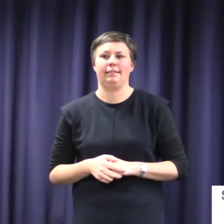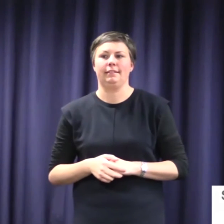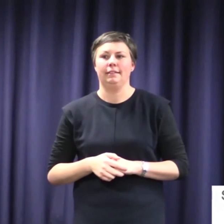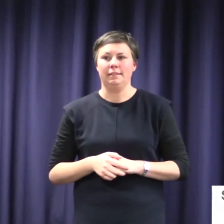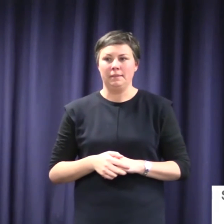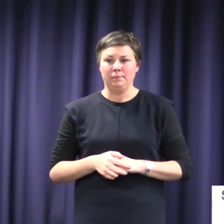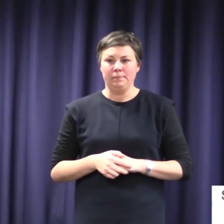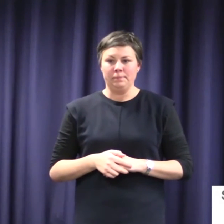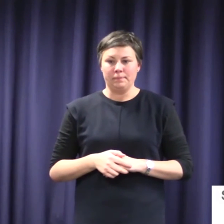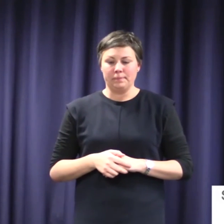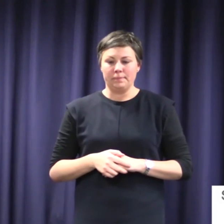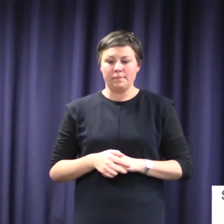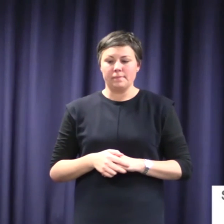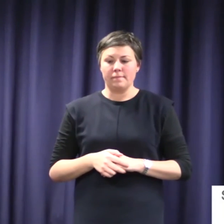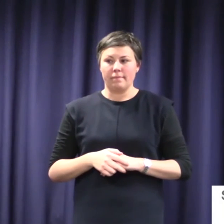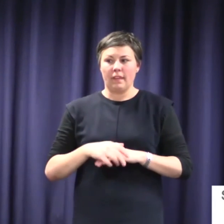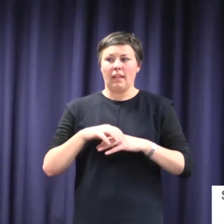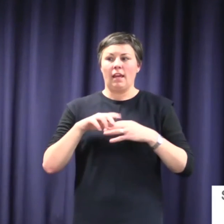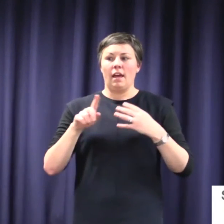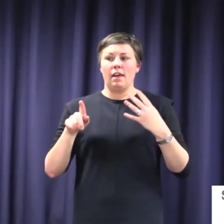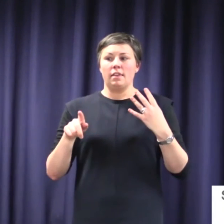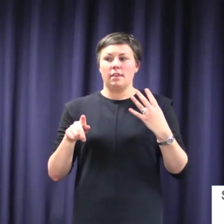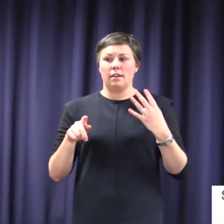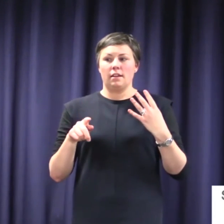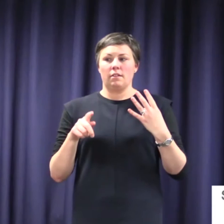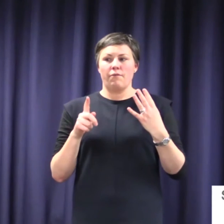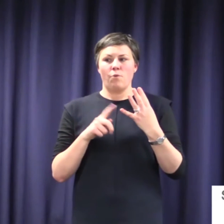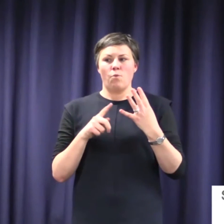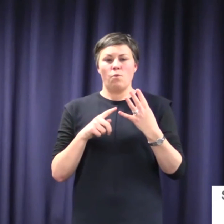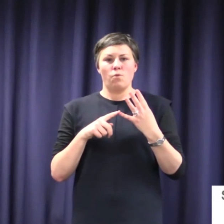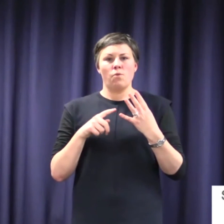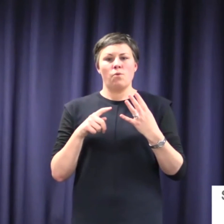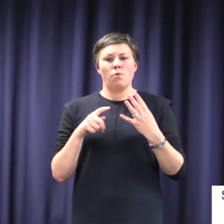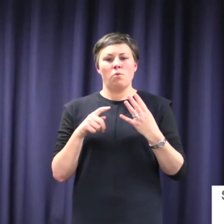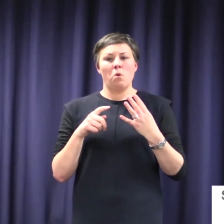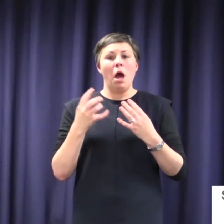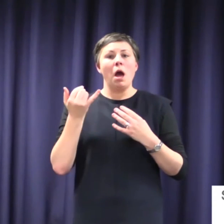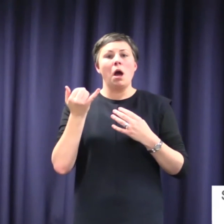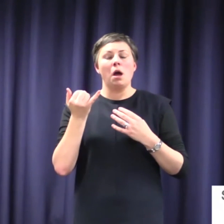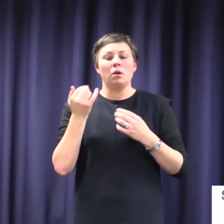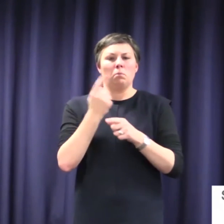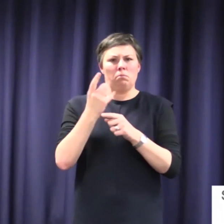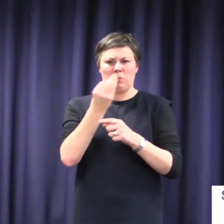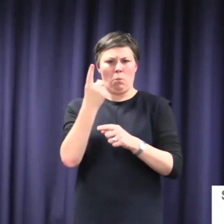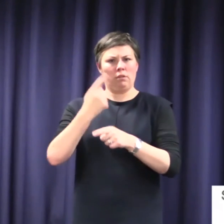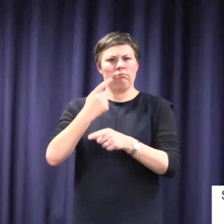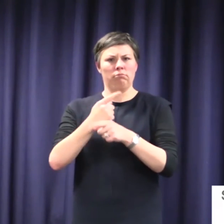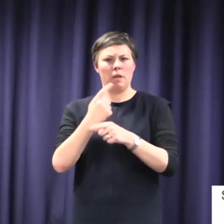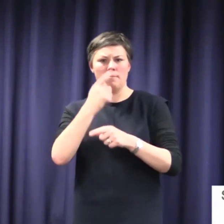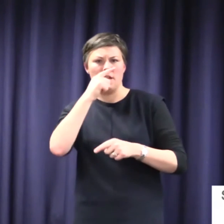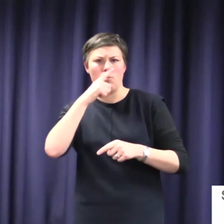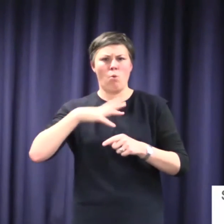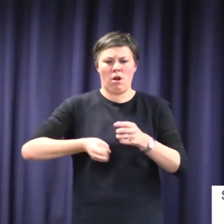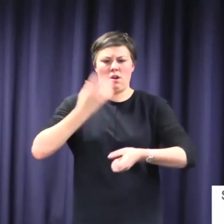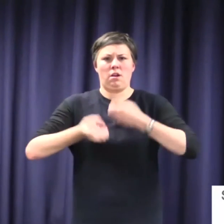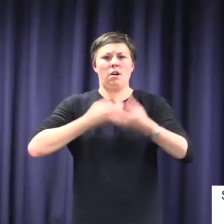And in relation, further relation to this comment is perhaps the reason people are keen to share their industrial relations